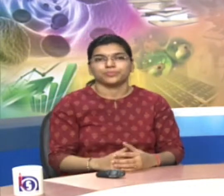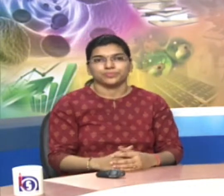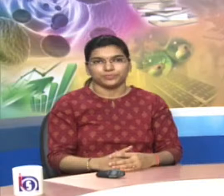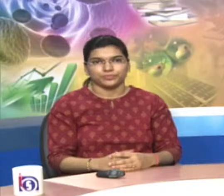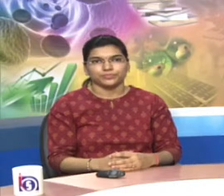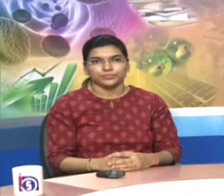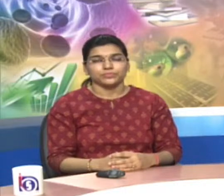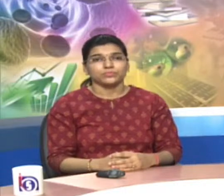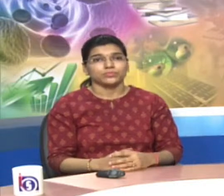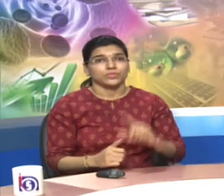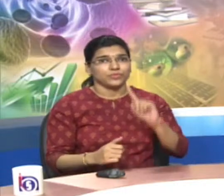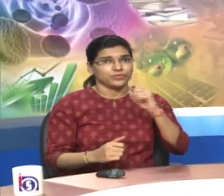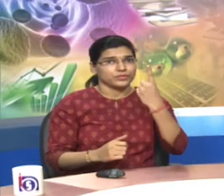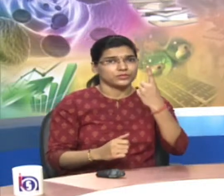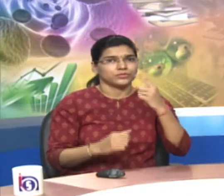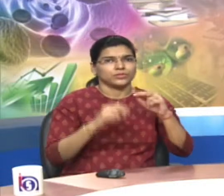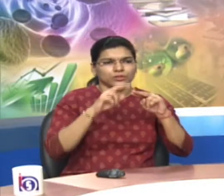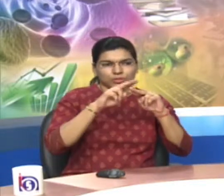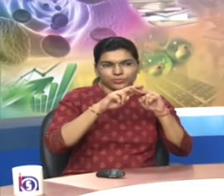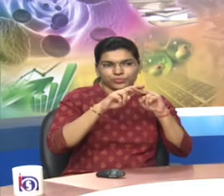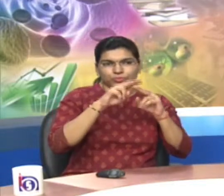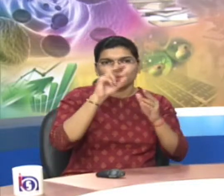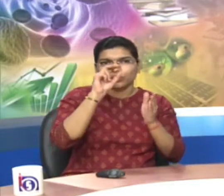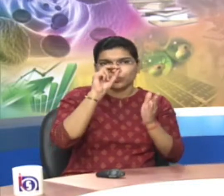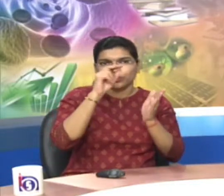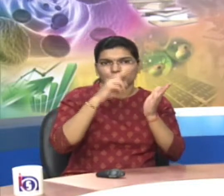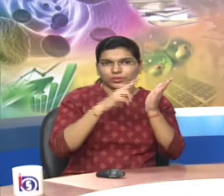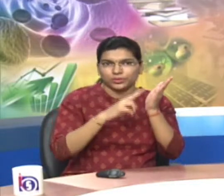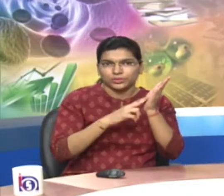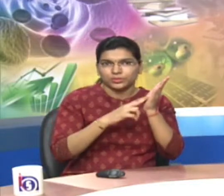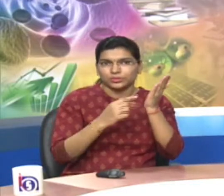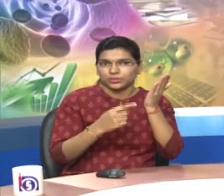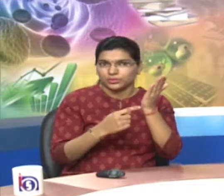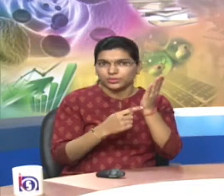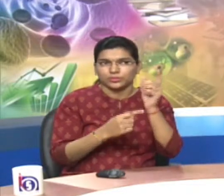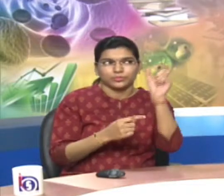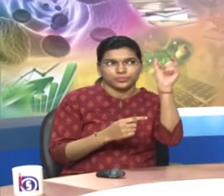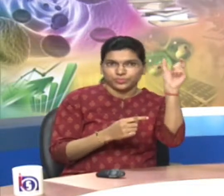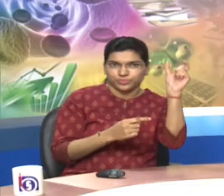written. 3 words you can see. First is font,